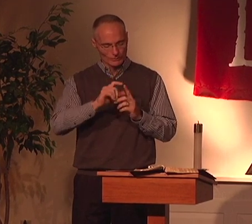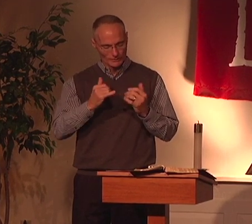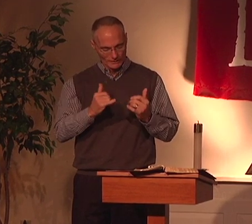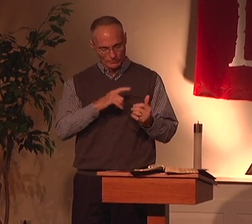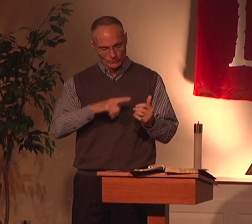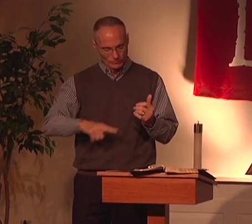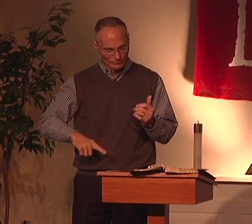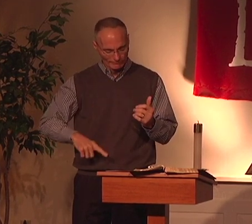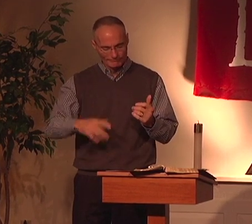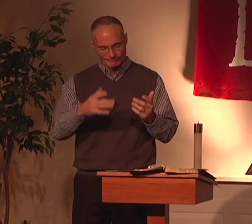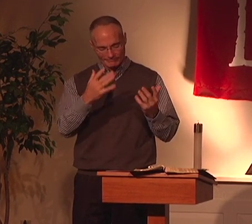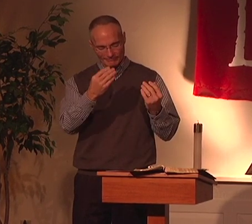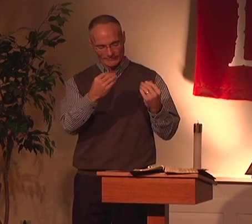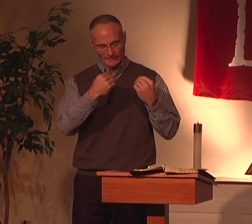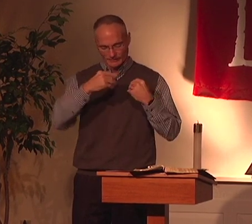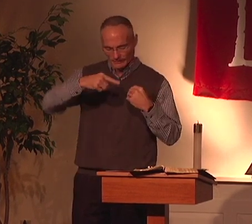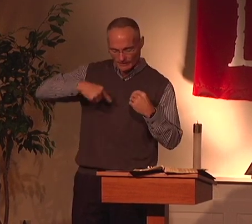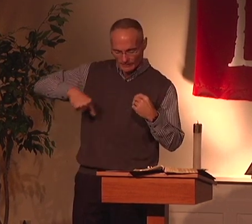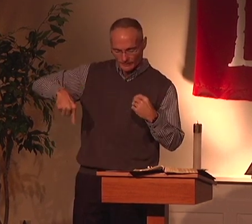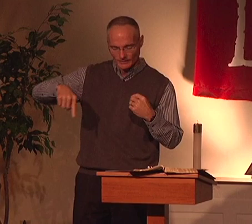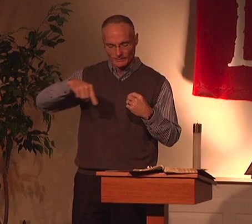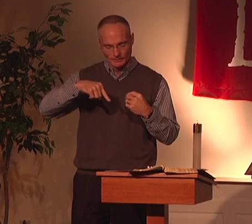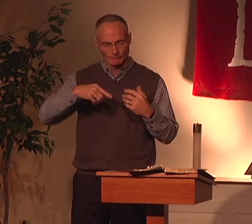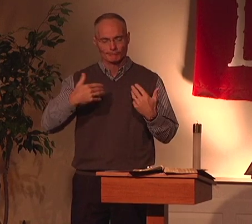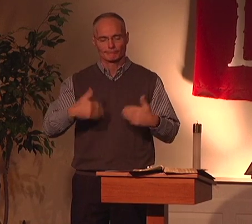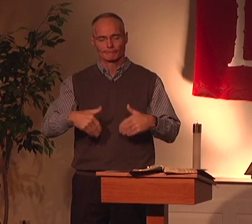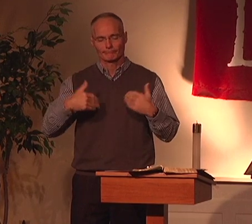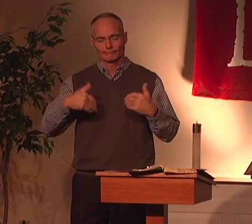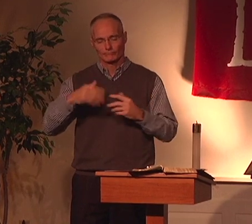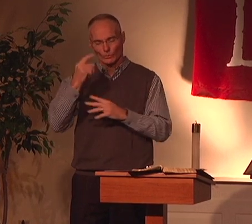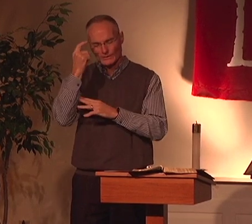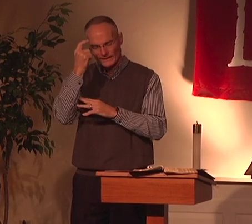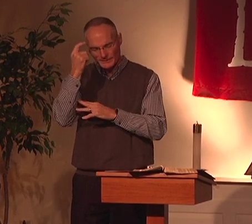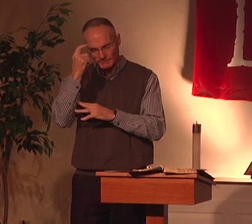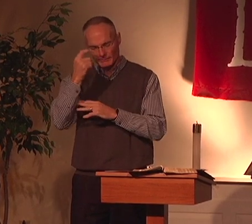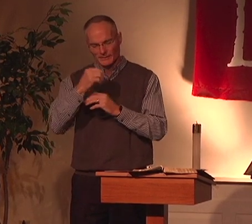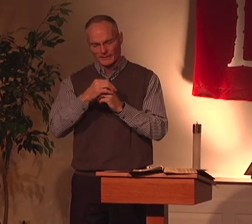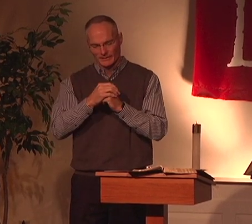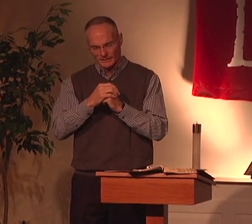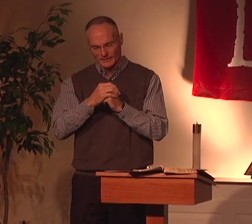We lift up your word now Lord We ask that you give us The wisdom